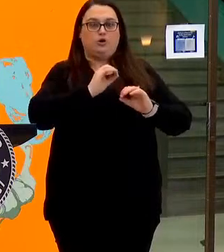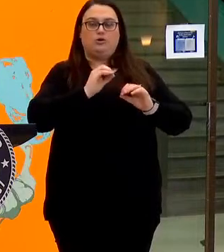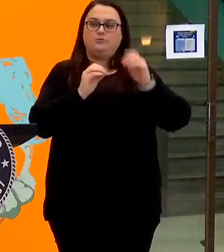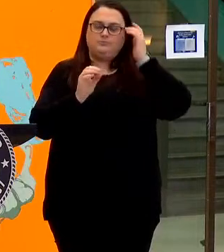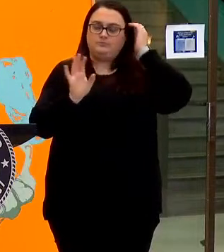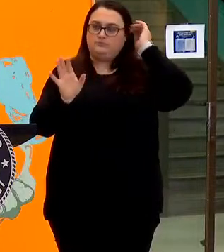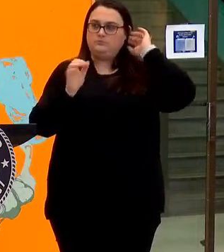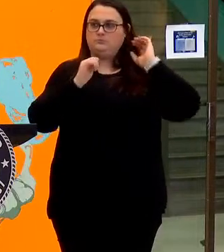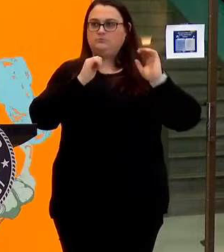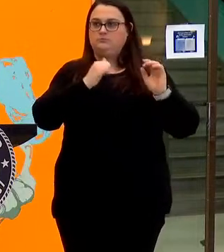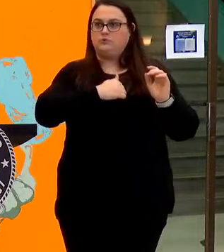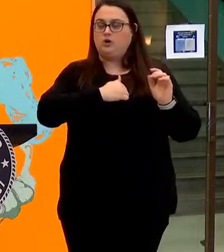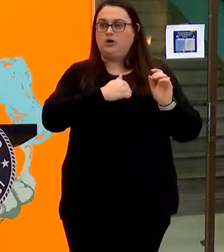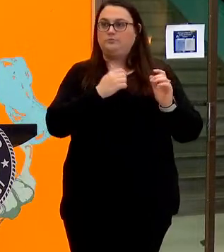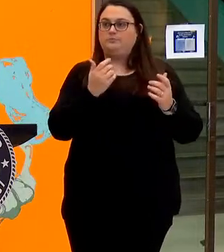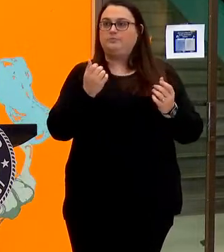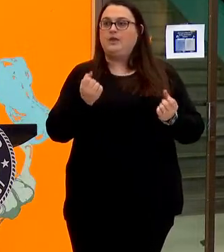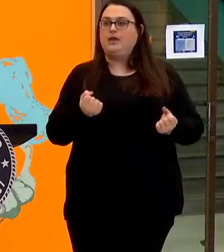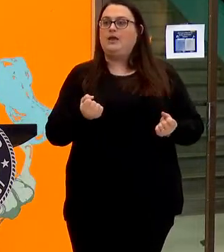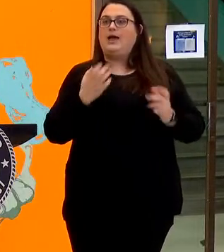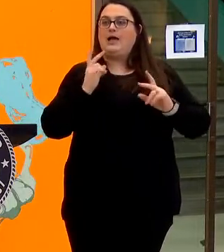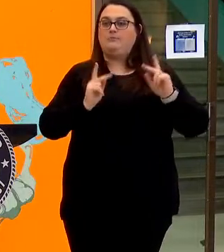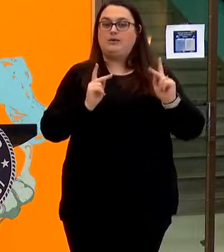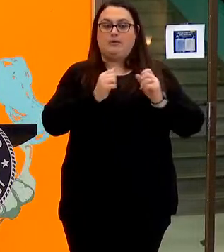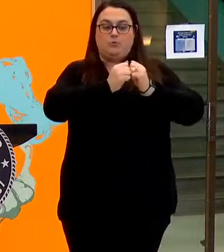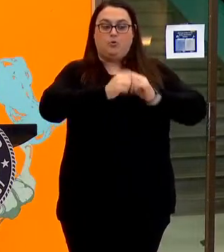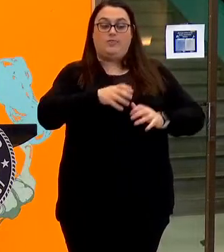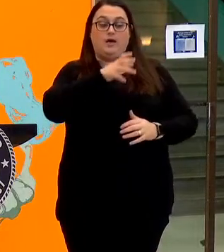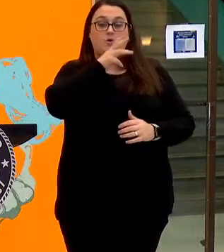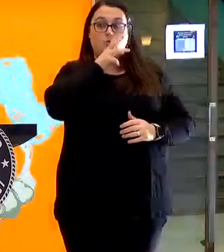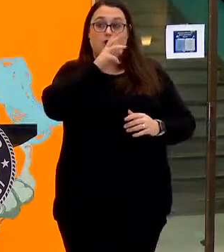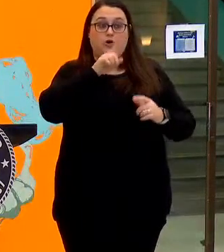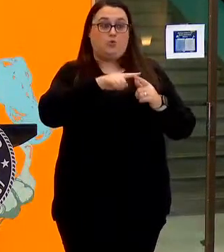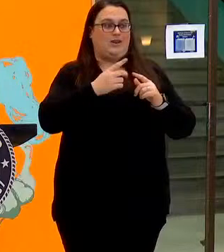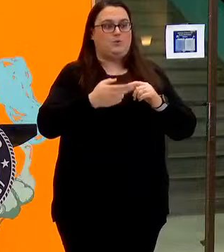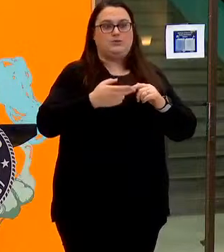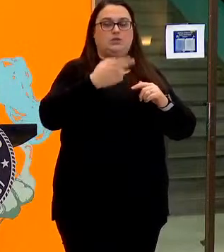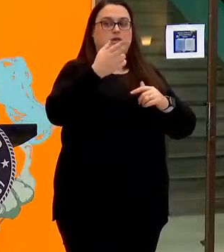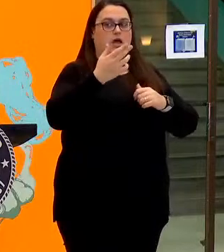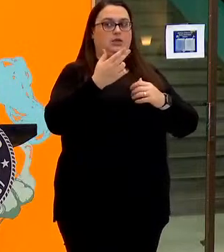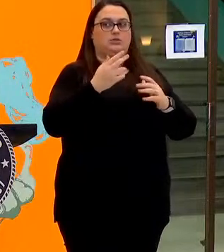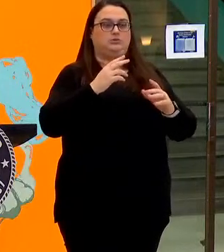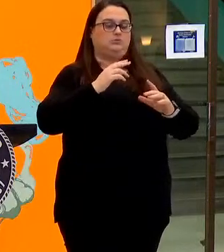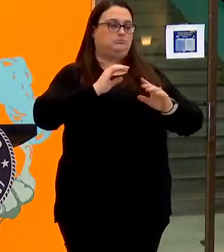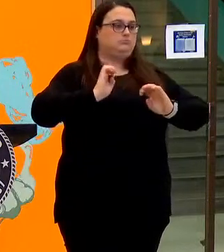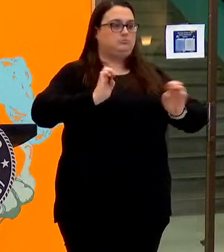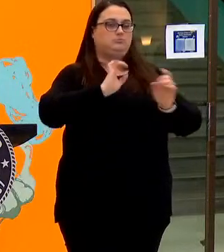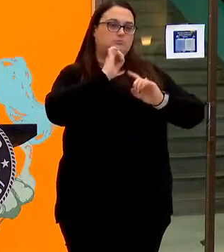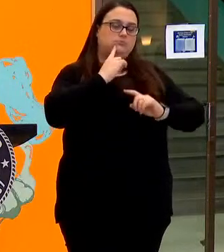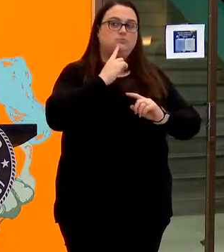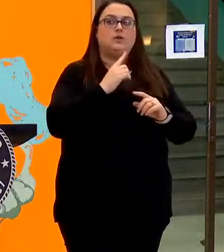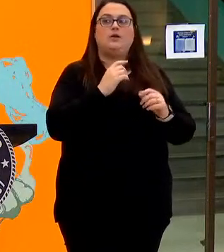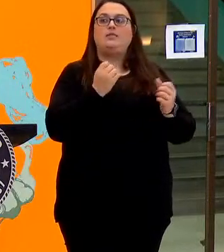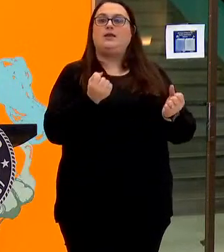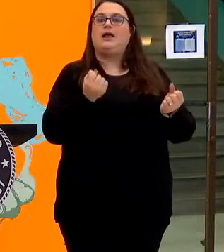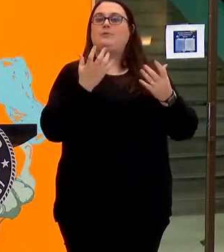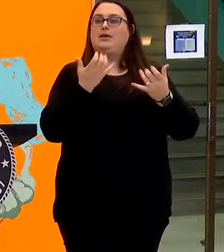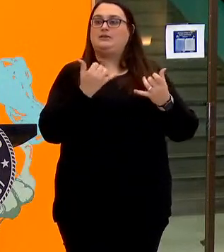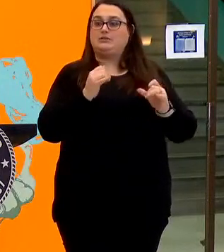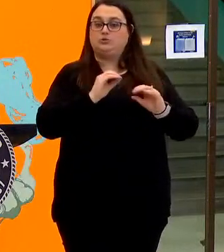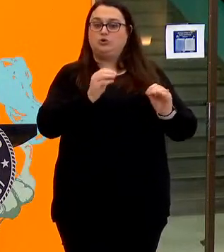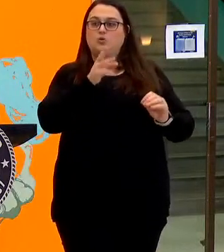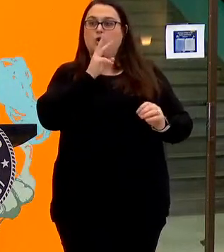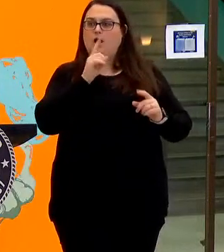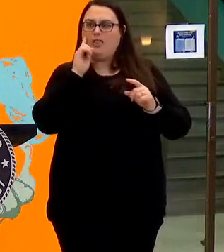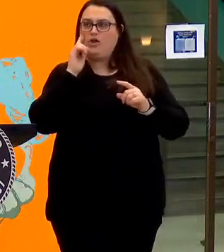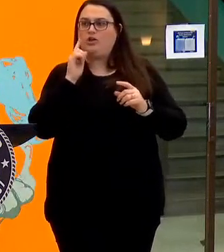question you asked is how many people were without water at the peak, and how many are currently without water. Yesterday, I